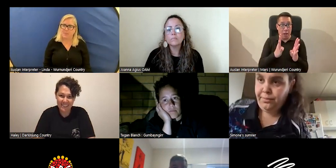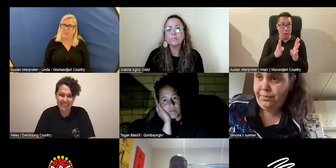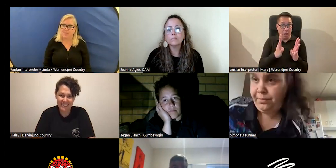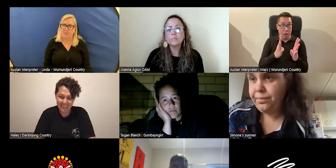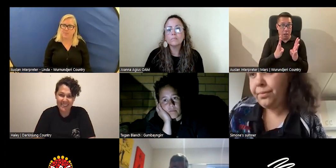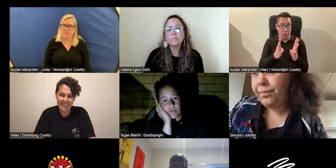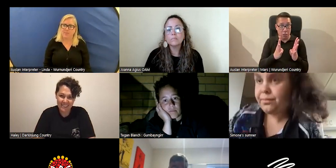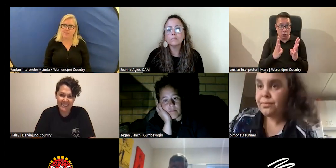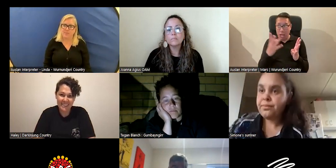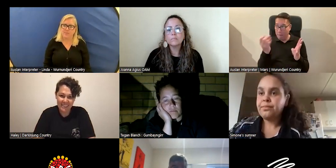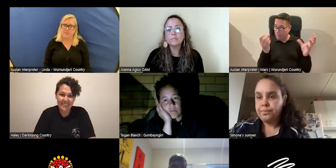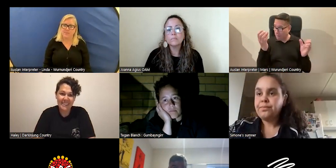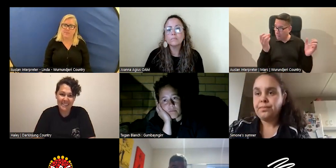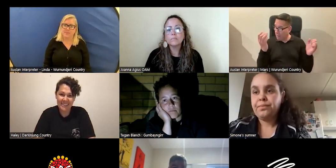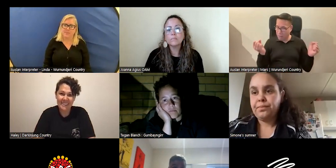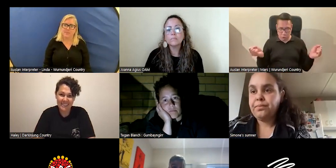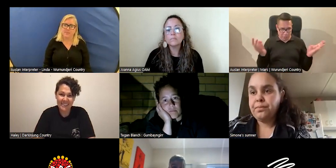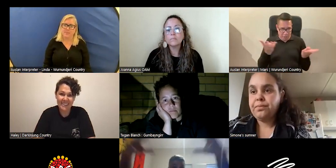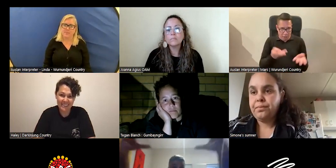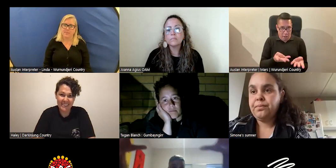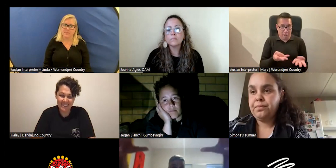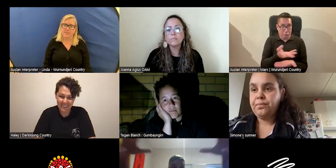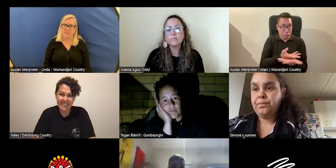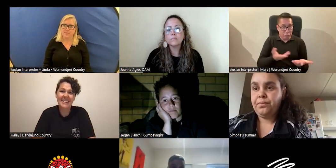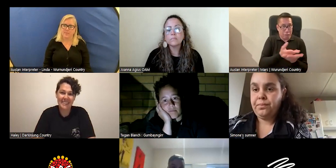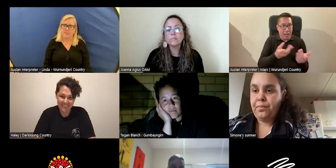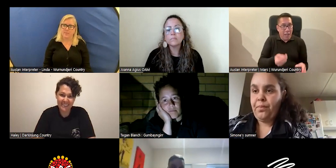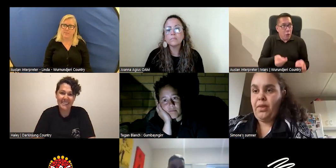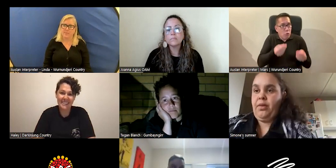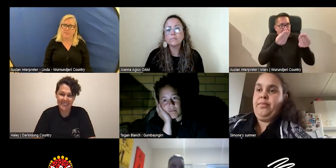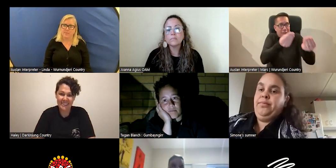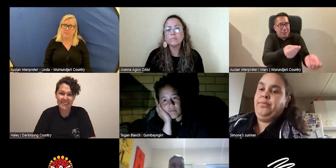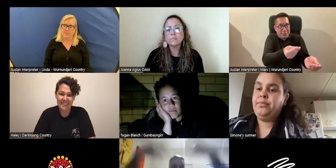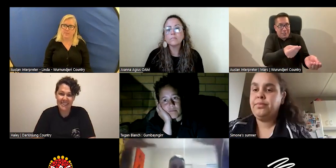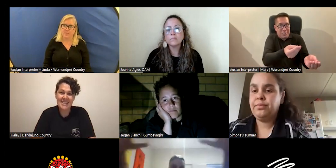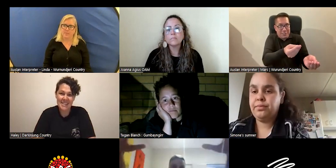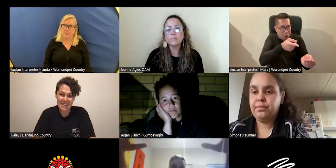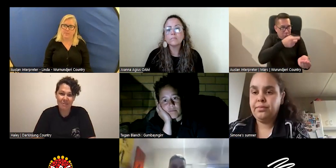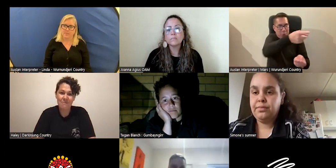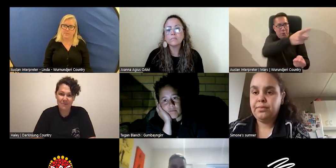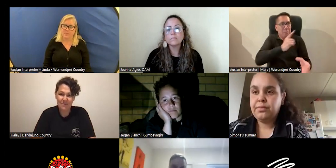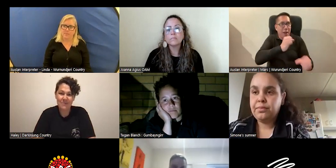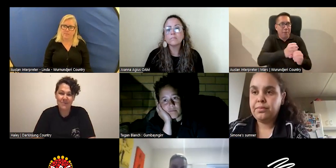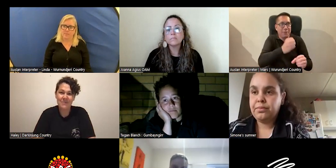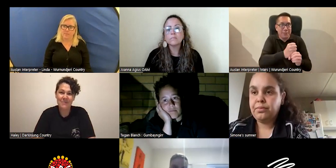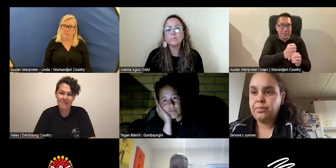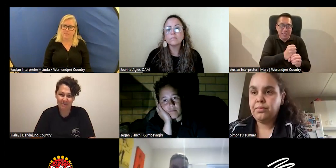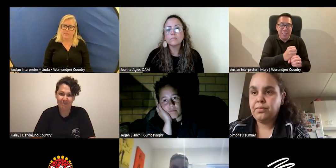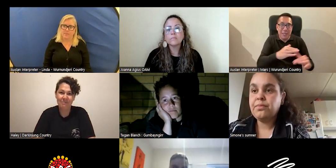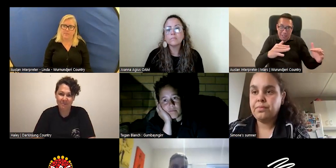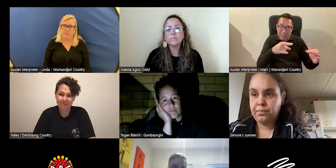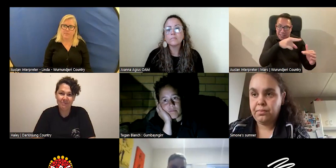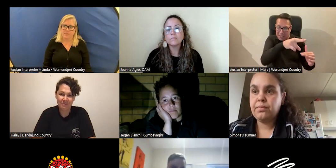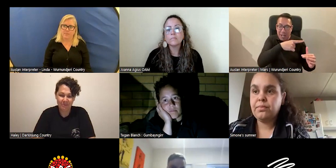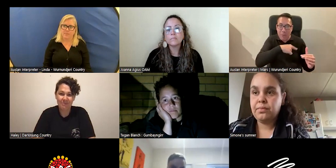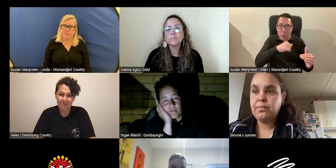issues together, and then to raise that up and escalate that to the Parliament. Because what we know,